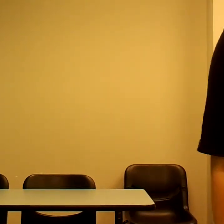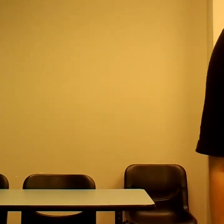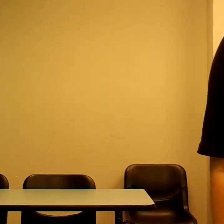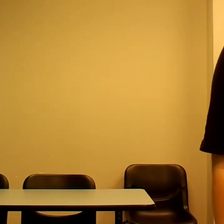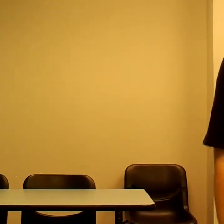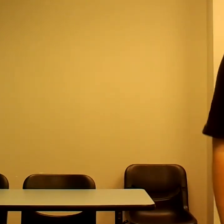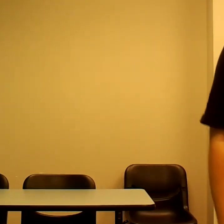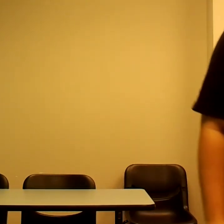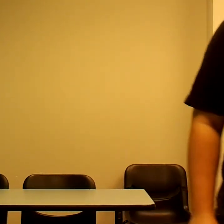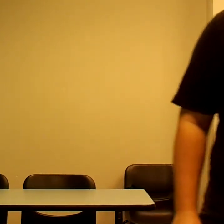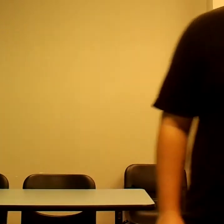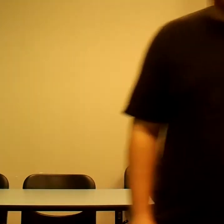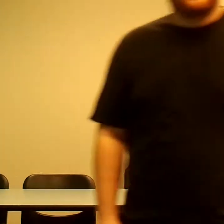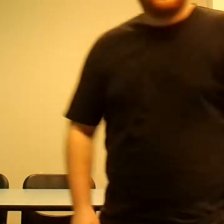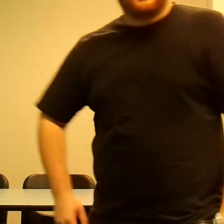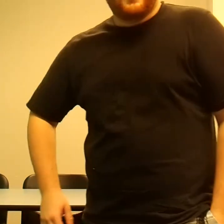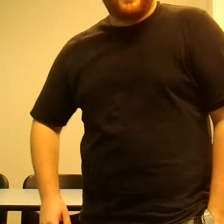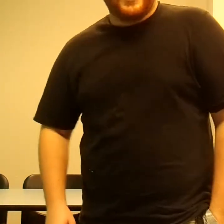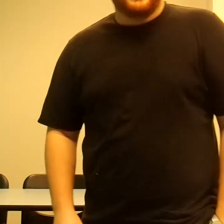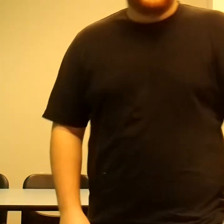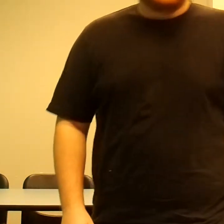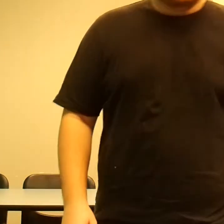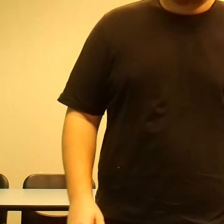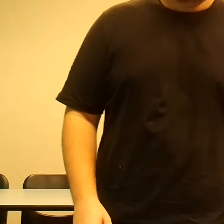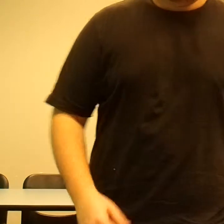You can see yourself right there. Fancy.